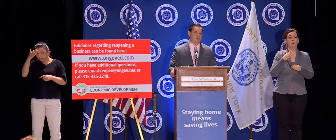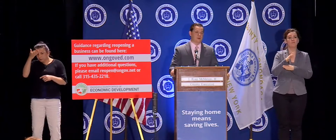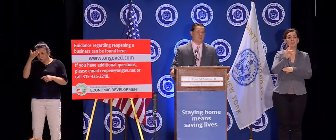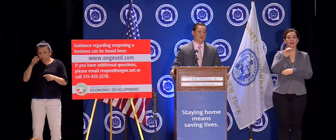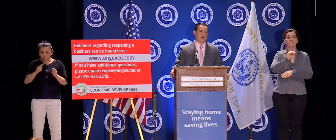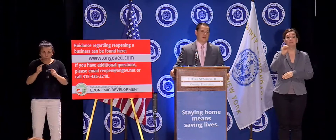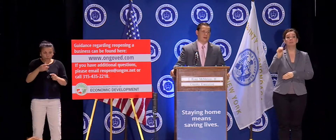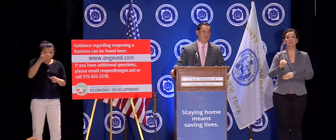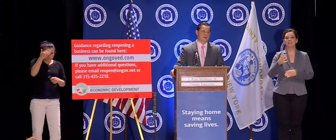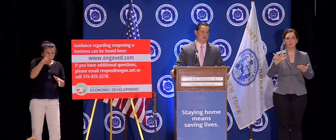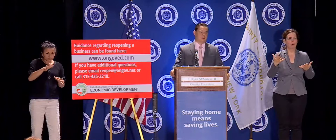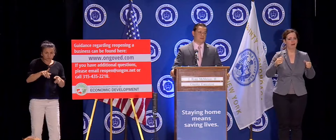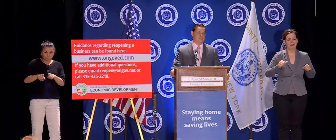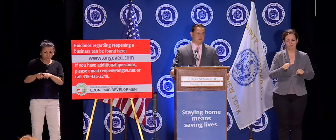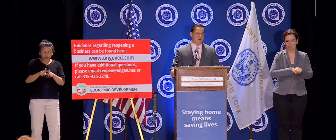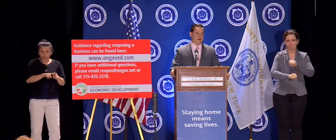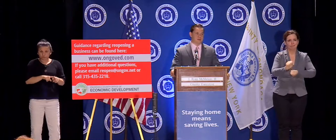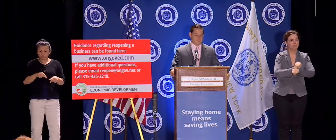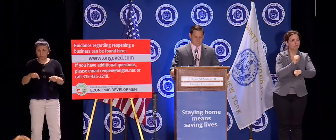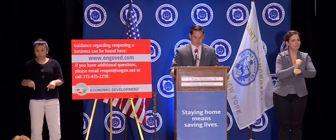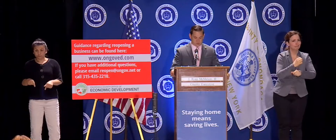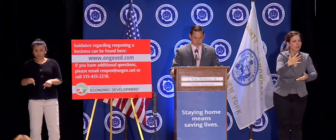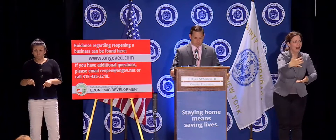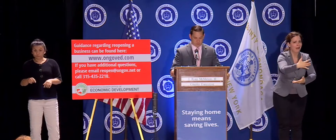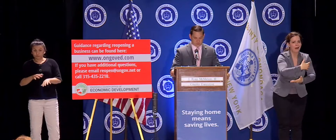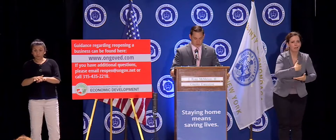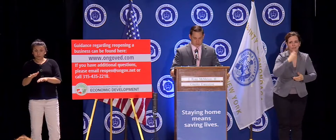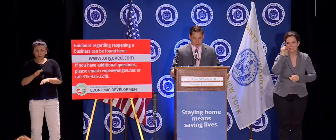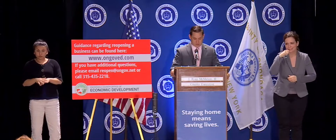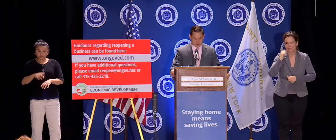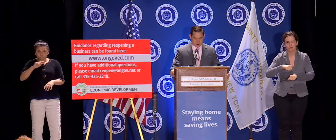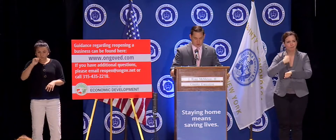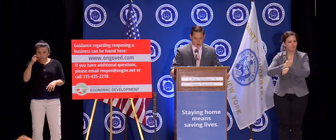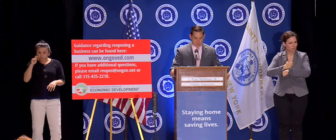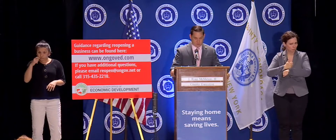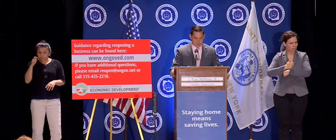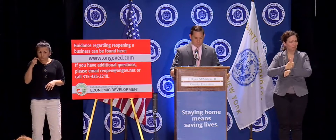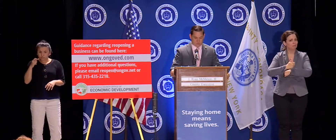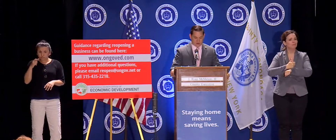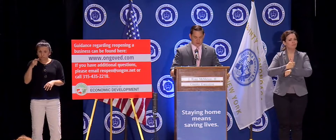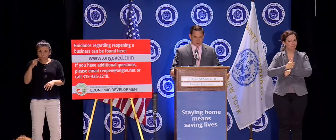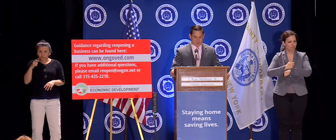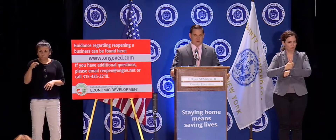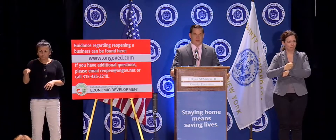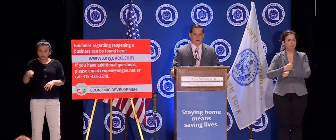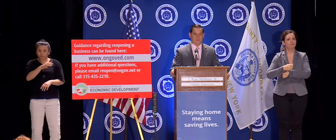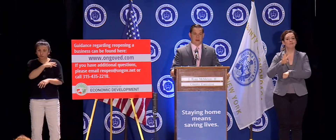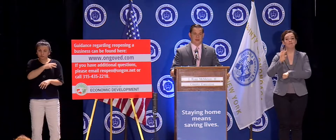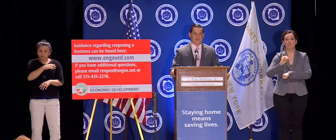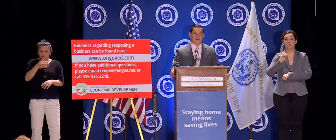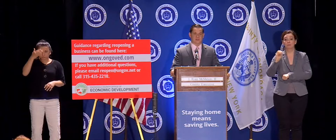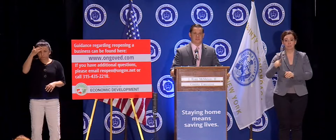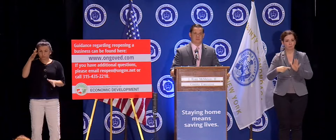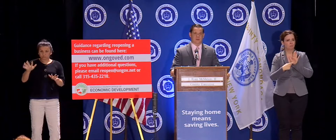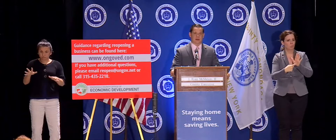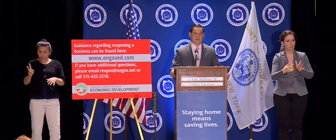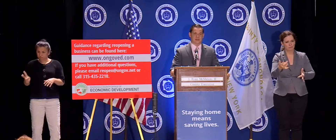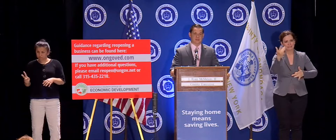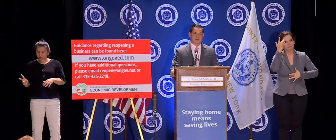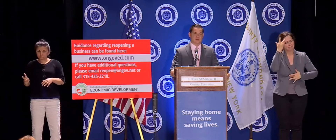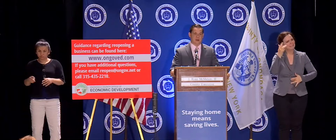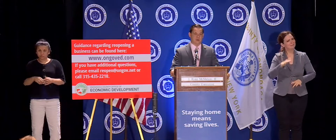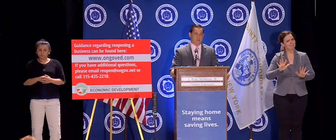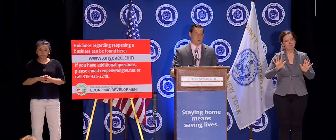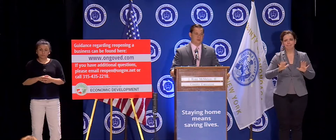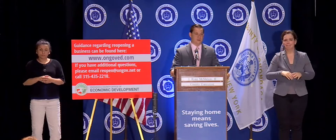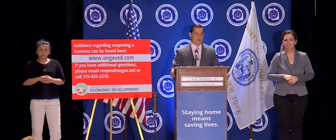proactive, and symptomatic's closer to 20%. What we're finding is we're finding pockets of asymptomatic